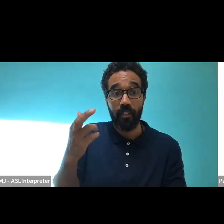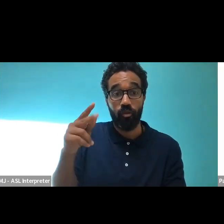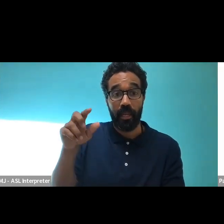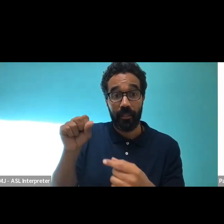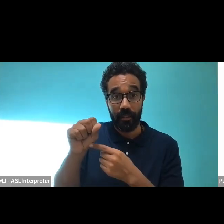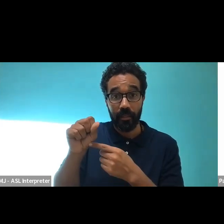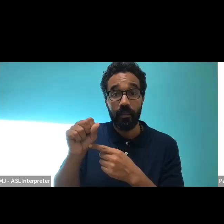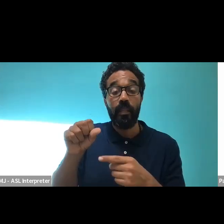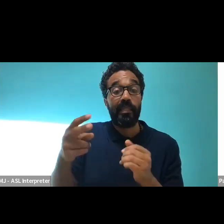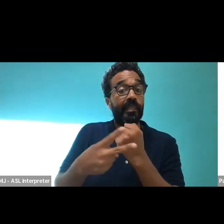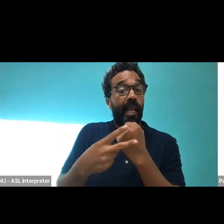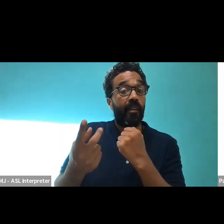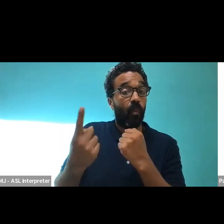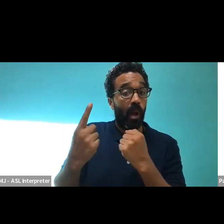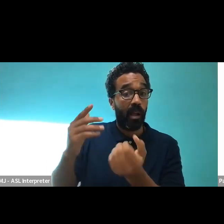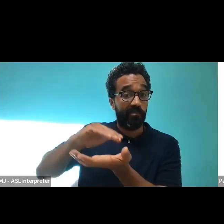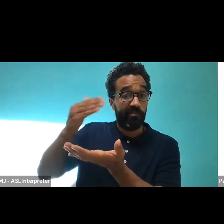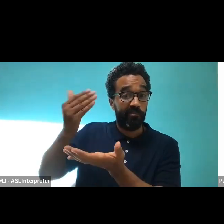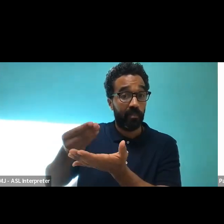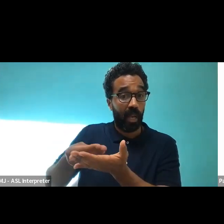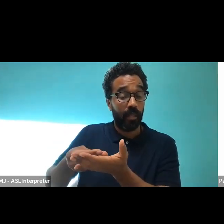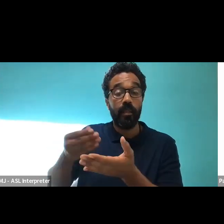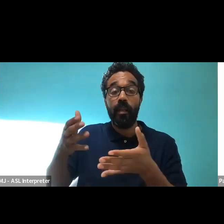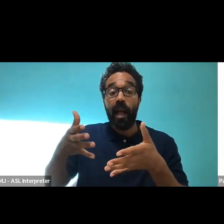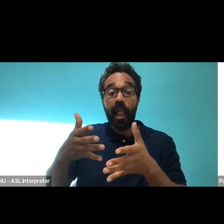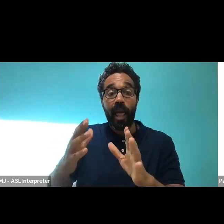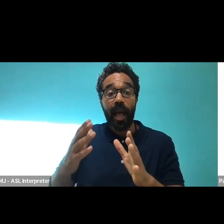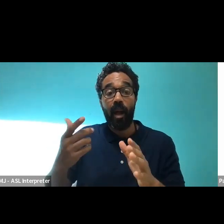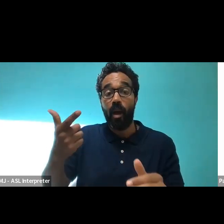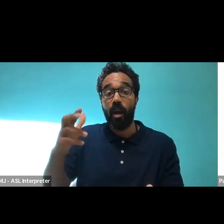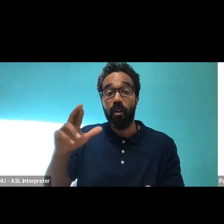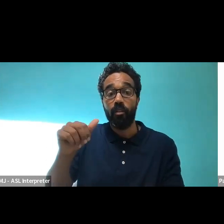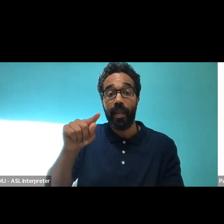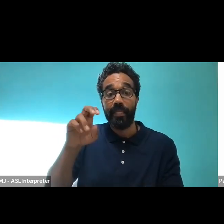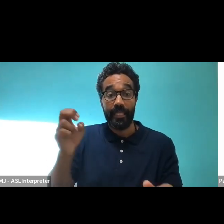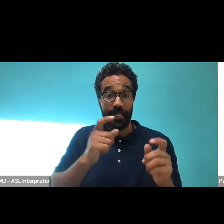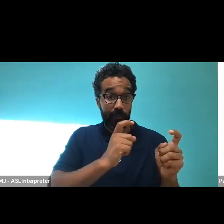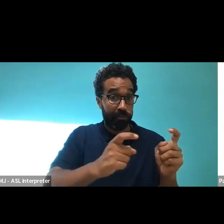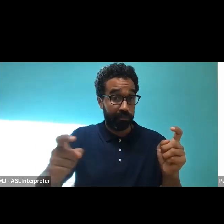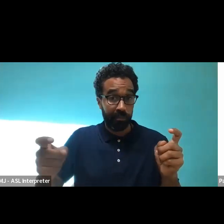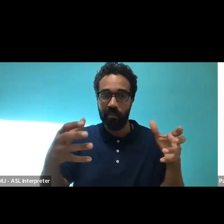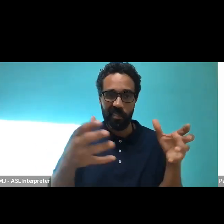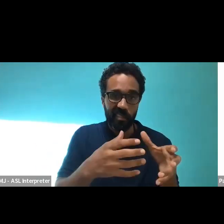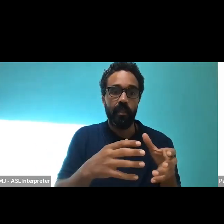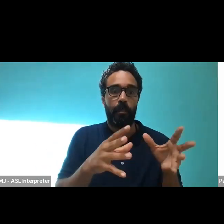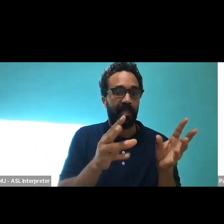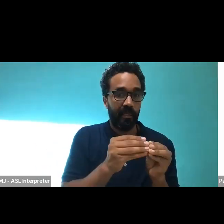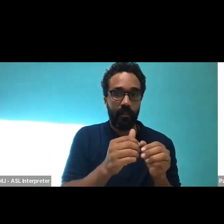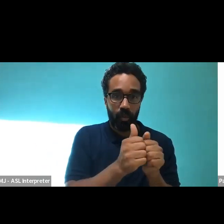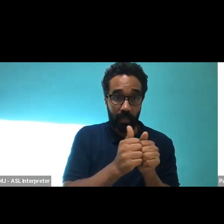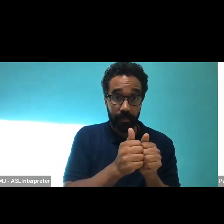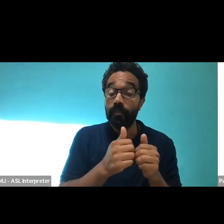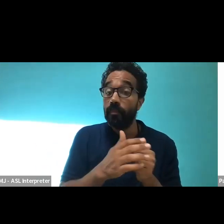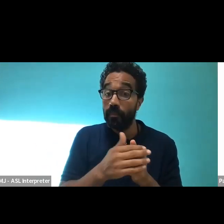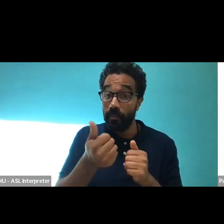to meet together. And that was why we were able to do that. And that was a really great one. If you all have any questions,